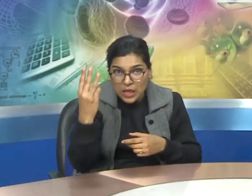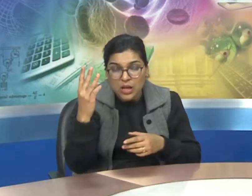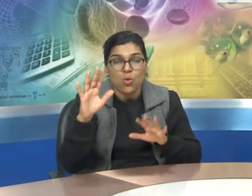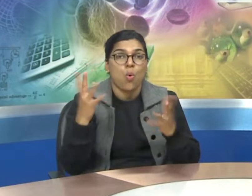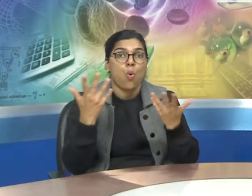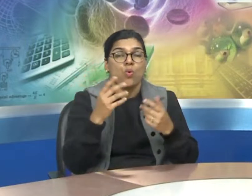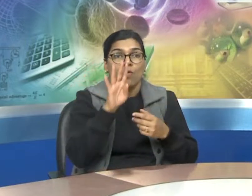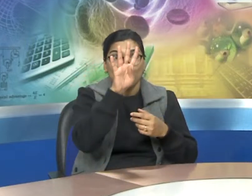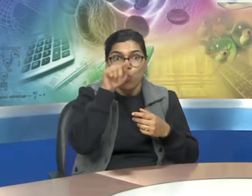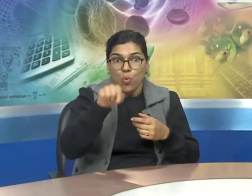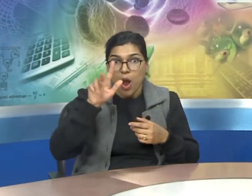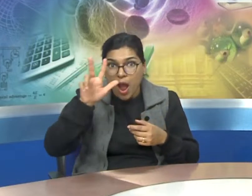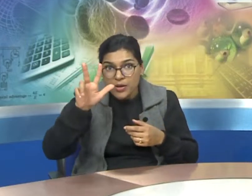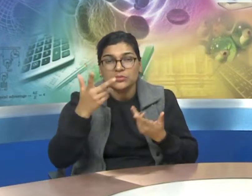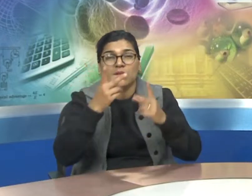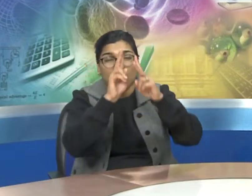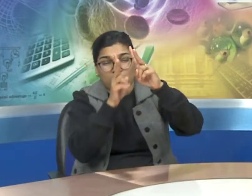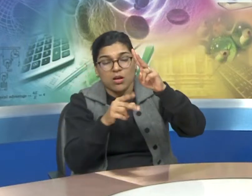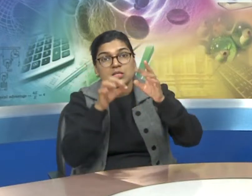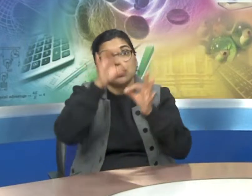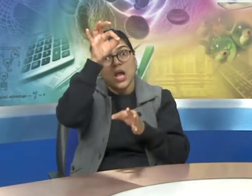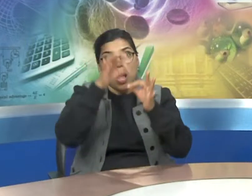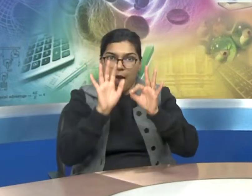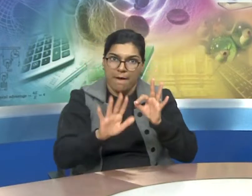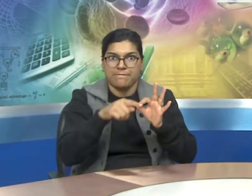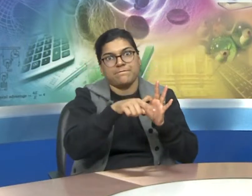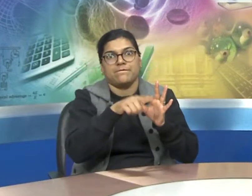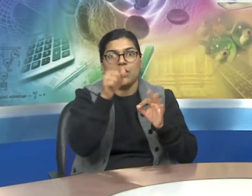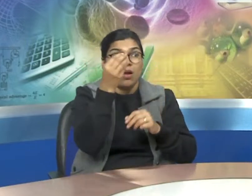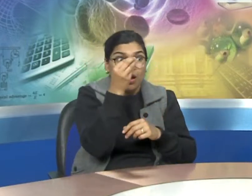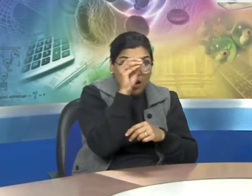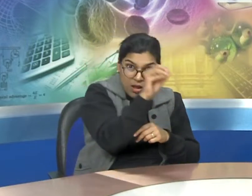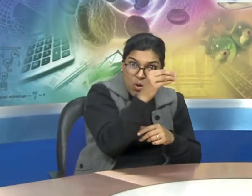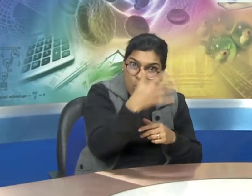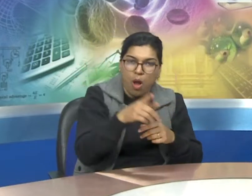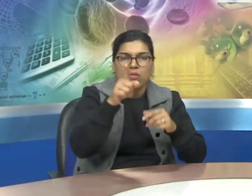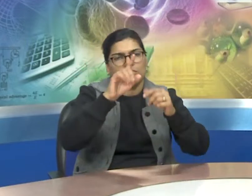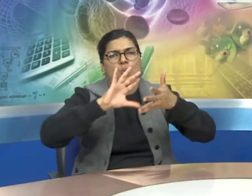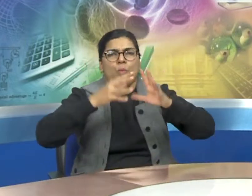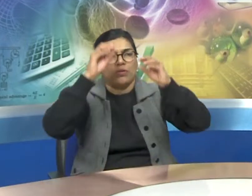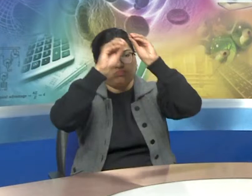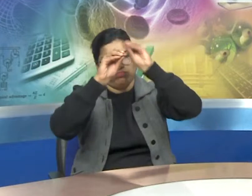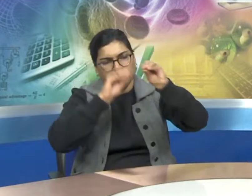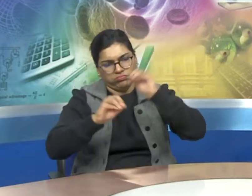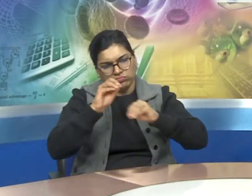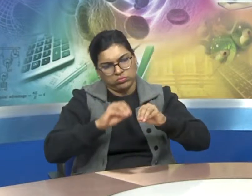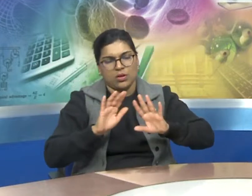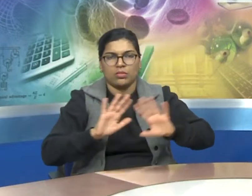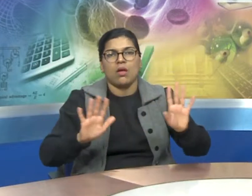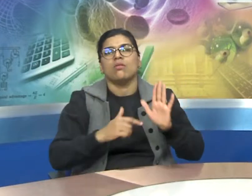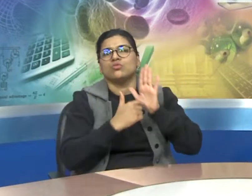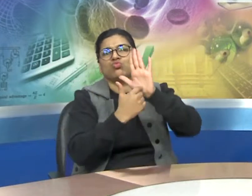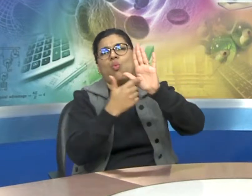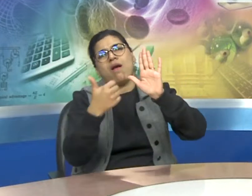size variation can be done in this column, page setup. So there are different ratios available,